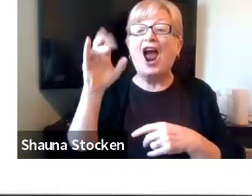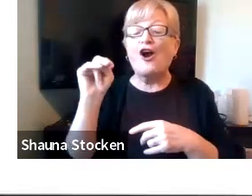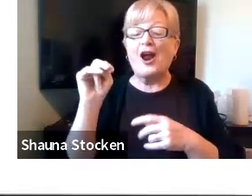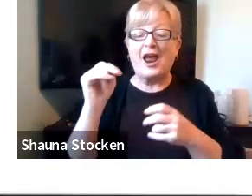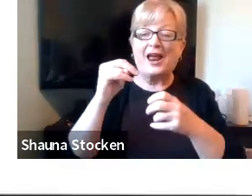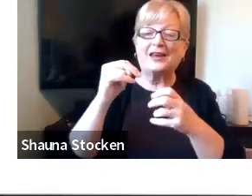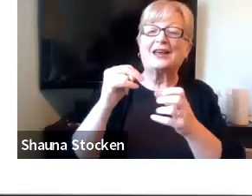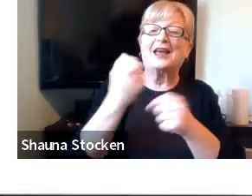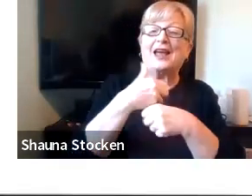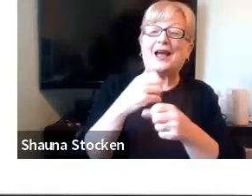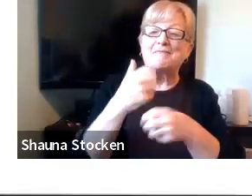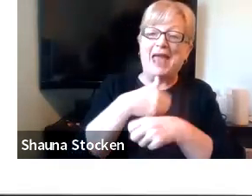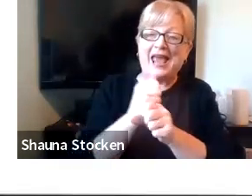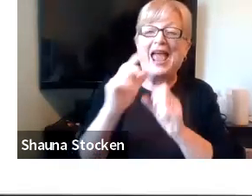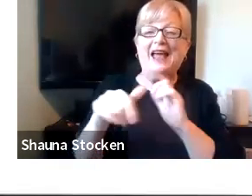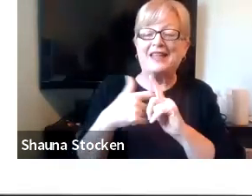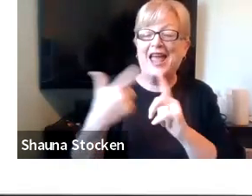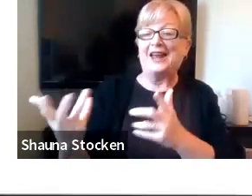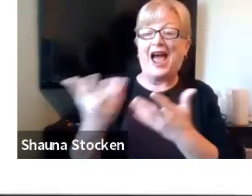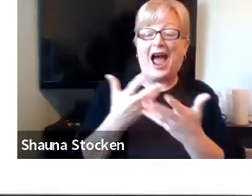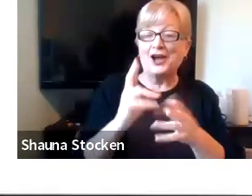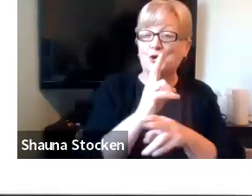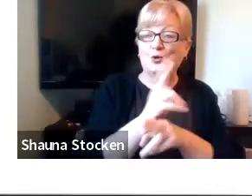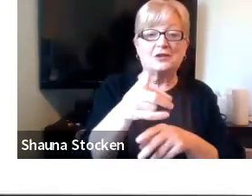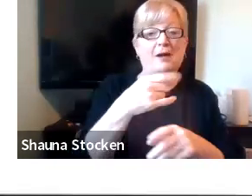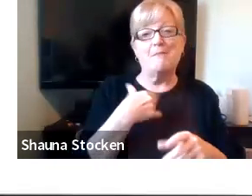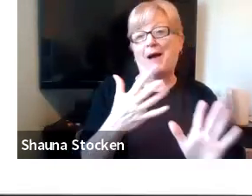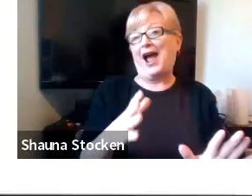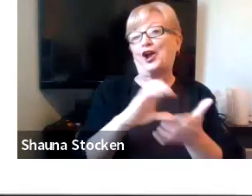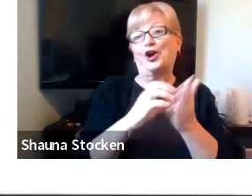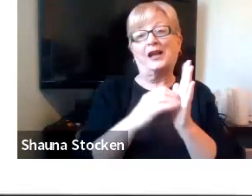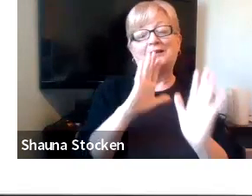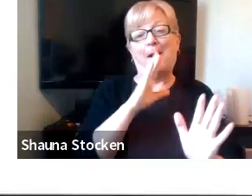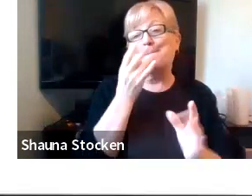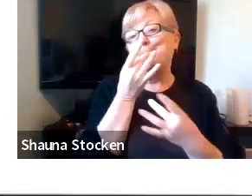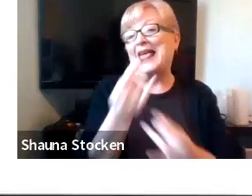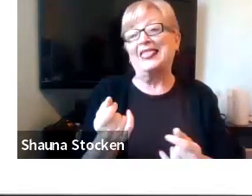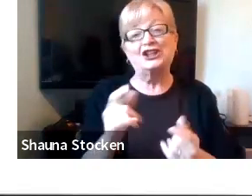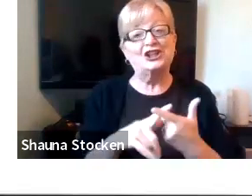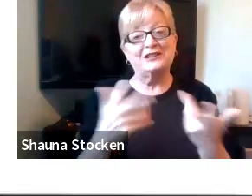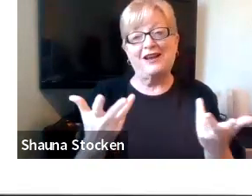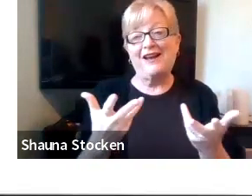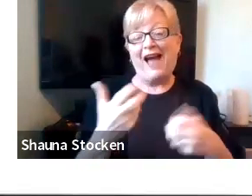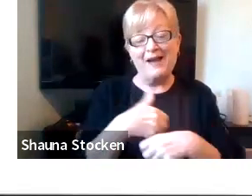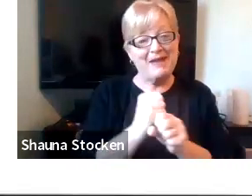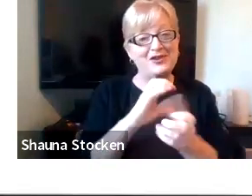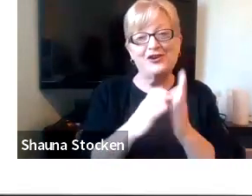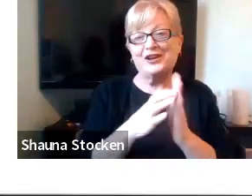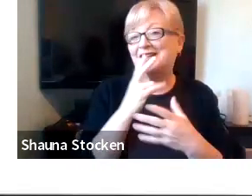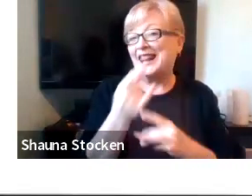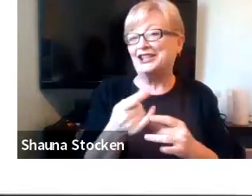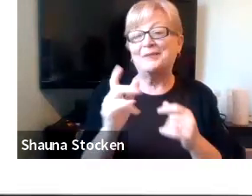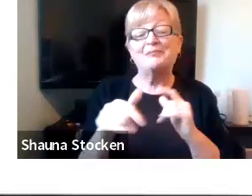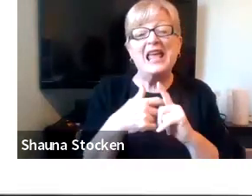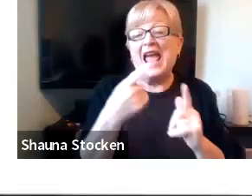out delicious. It seems to respond to Alexa quite well. You can also control it in an app.